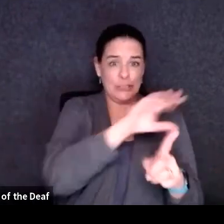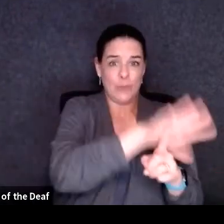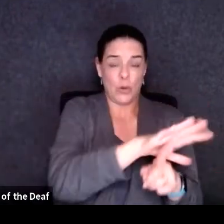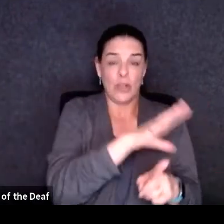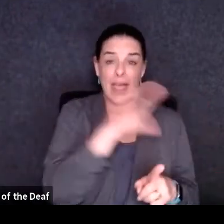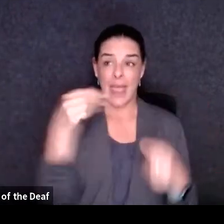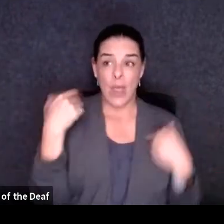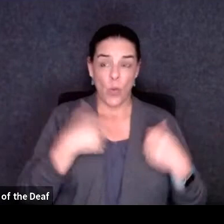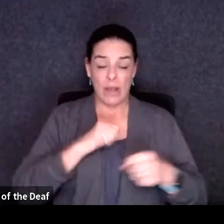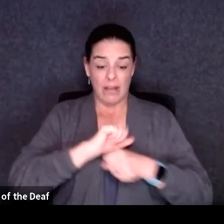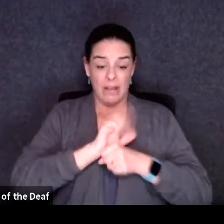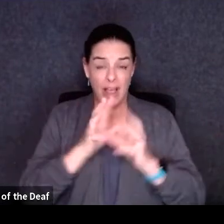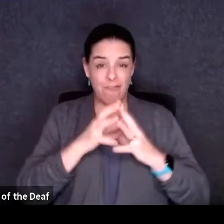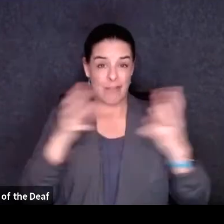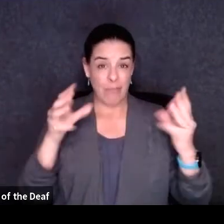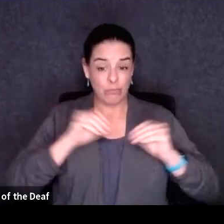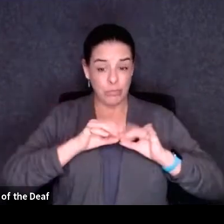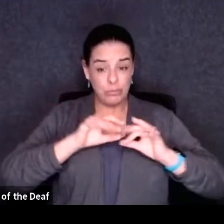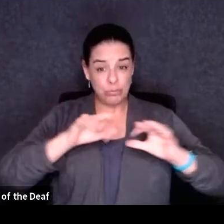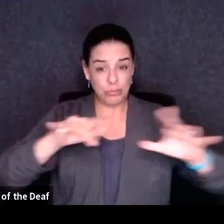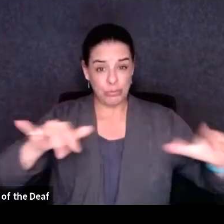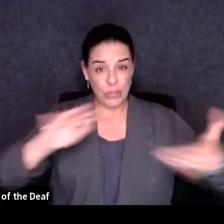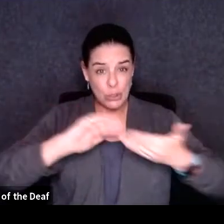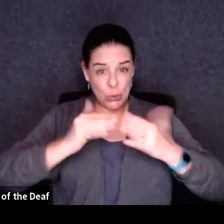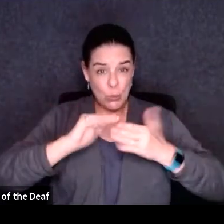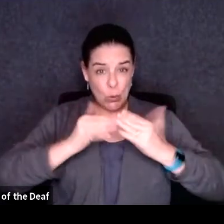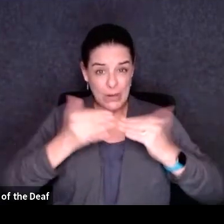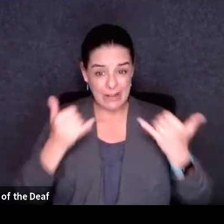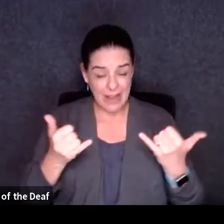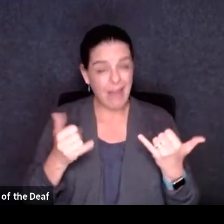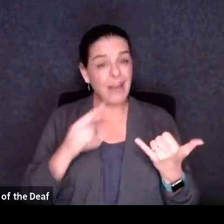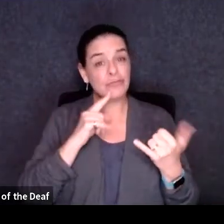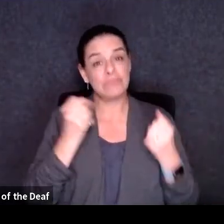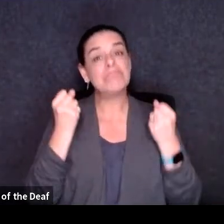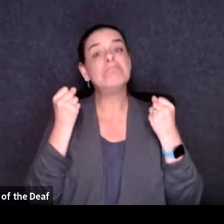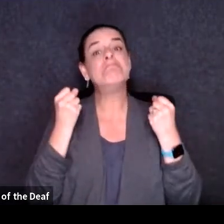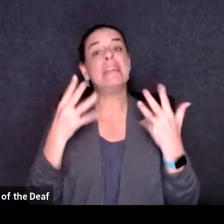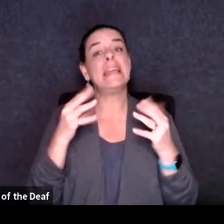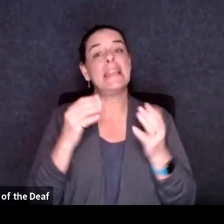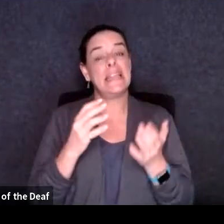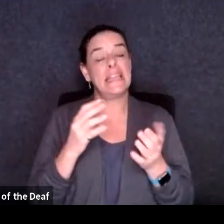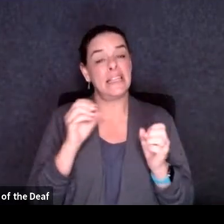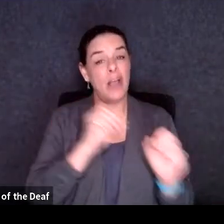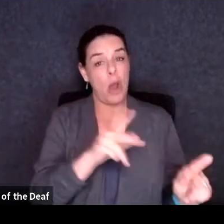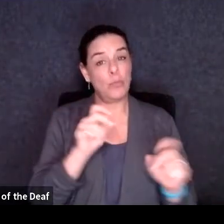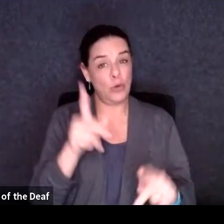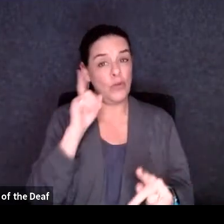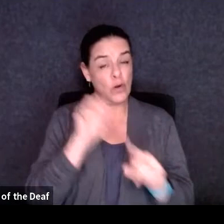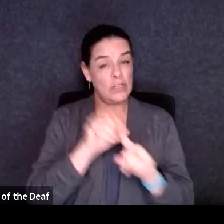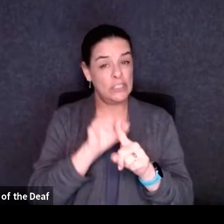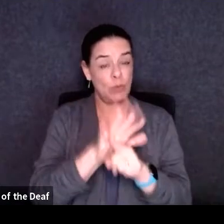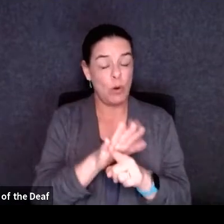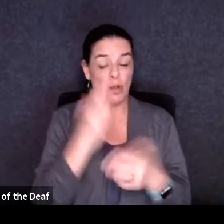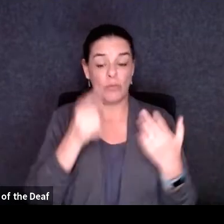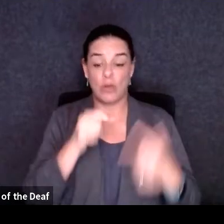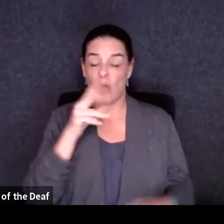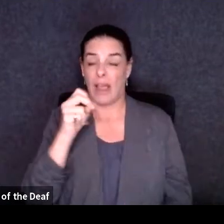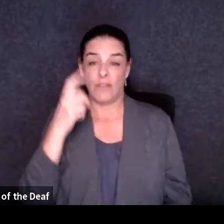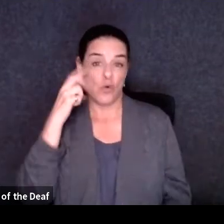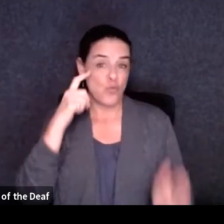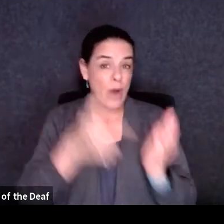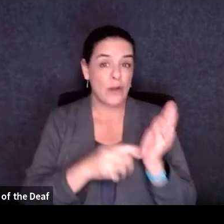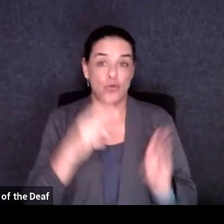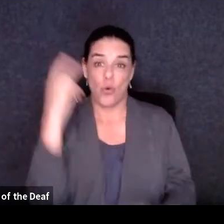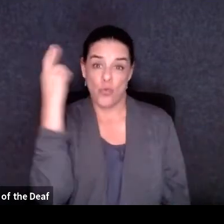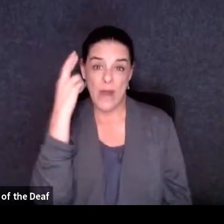have circulating in the community right now, there's a lot of opportunity for exposure that you may not even realize or recognize. And